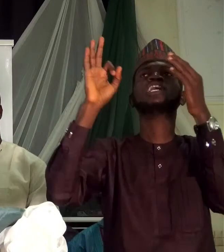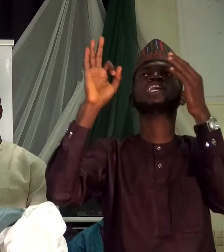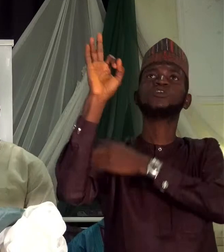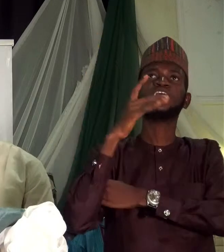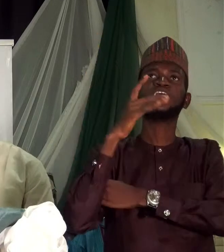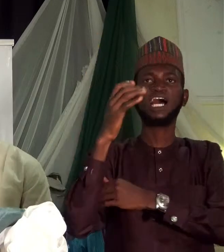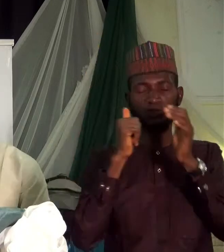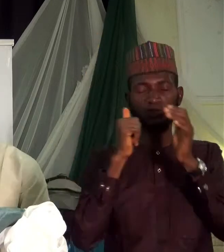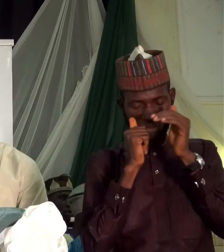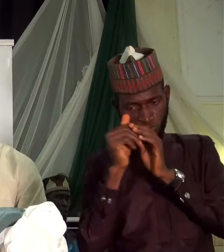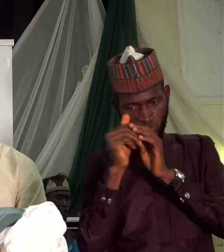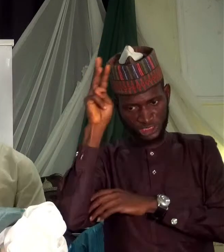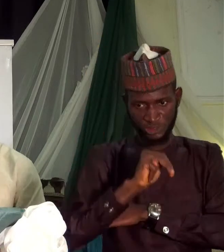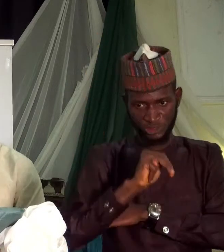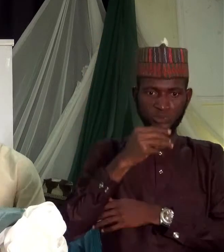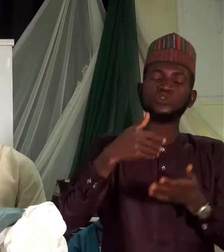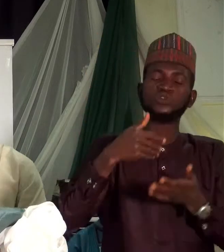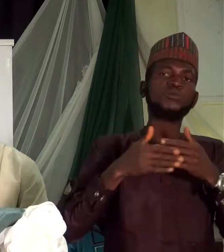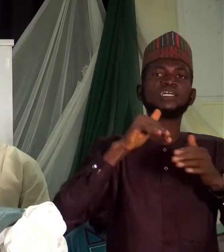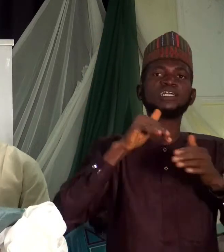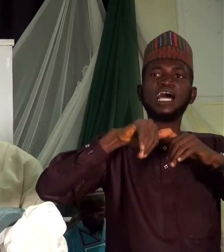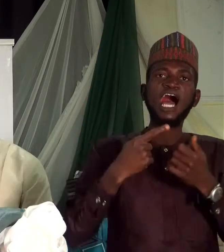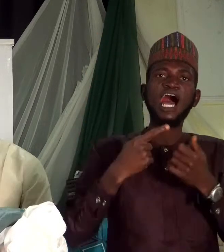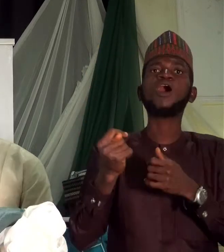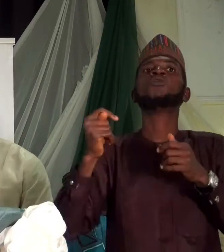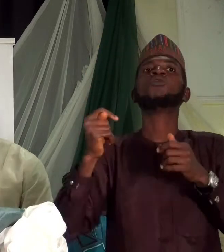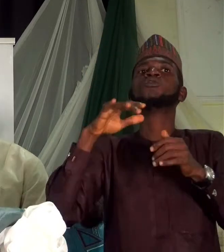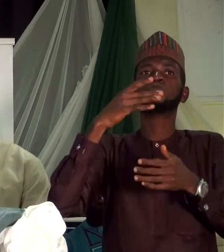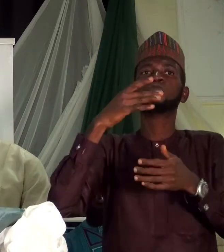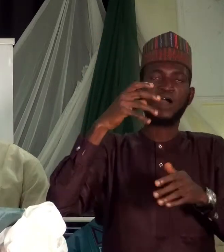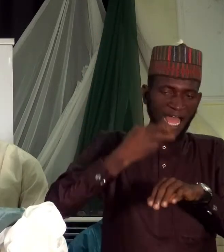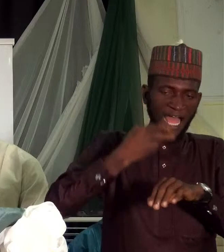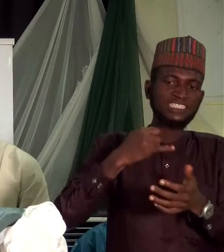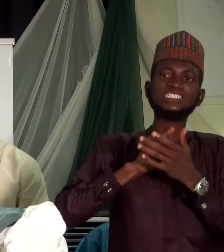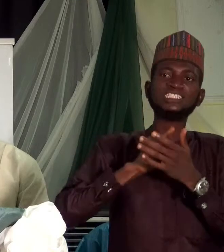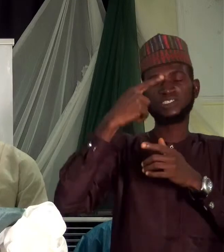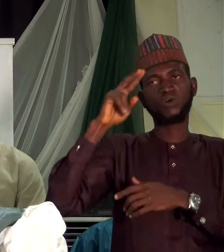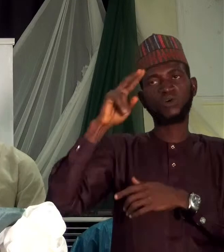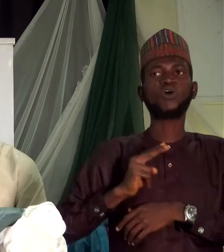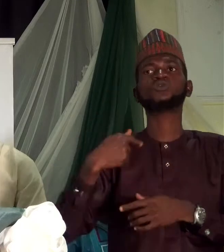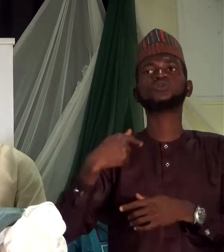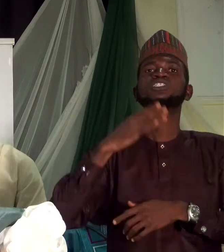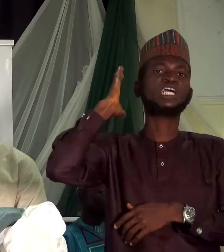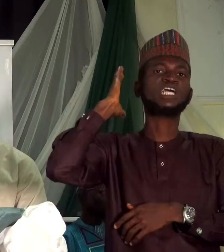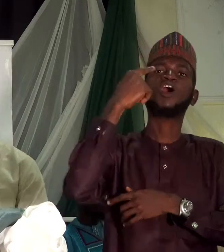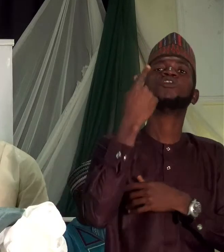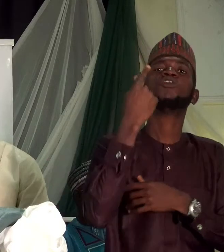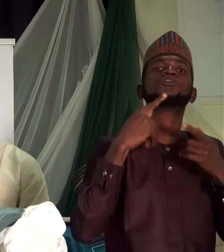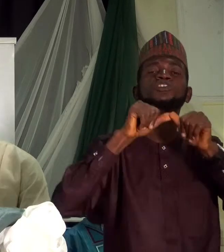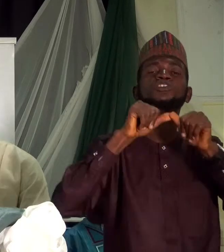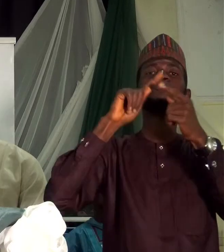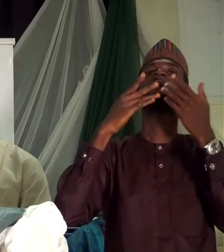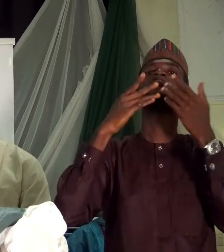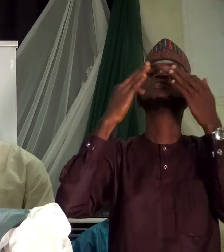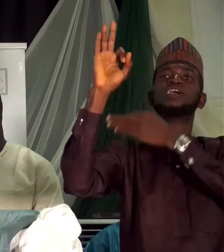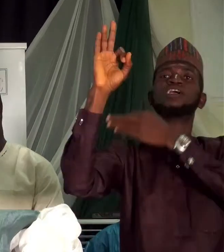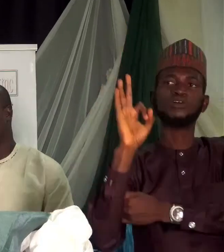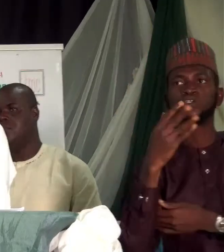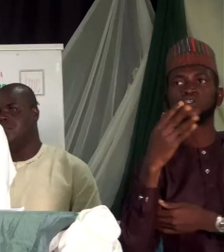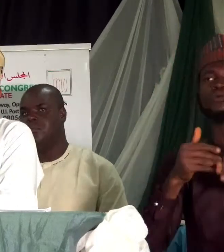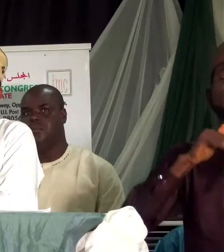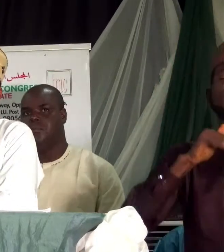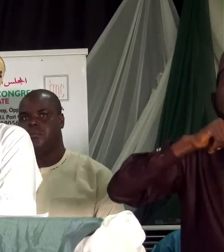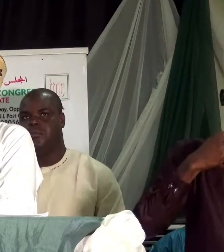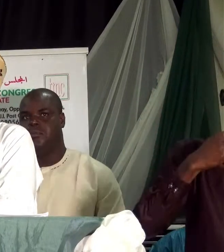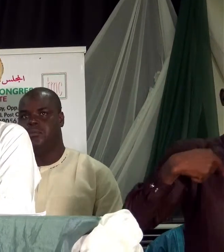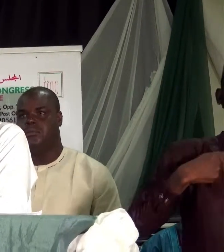pé bó sì lè wulẹ̀ káyìn tó ẹ̀yin wa ọpẹ́ wa kò lè ṣe dèdè orí ọlọ́run lórí ẹnì kọ̀ọ̀kan wa bó sì lè wulẹ̀ káyìn ọlọ́run ọba tààlà